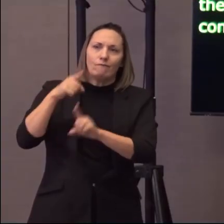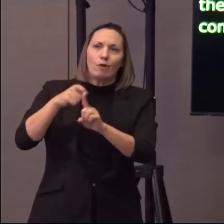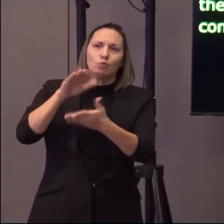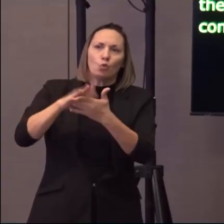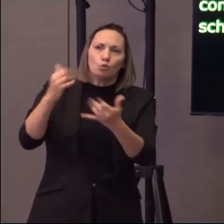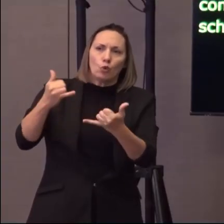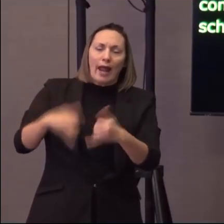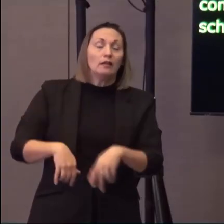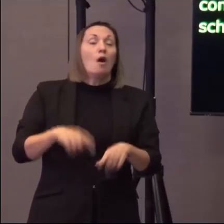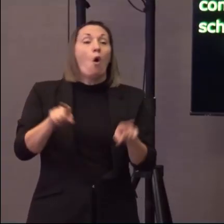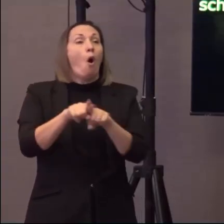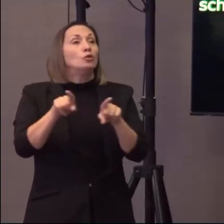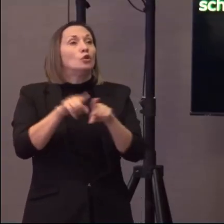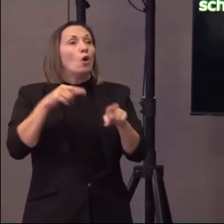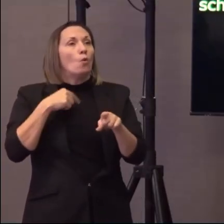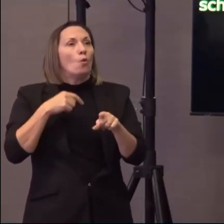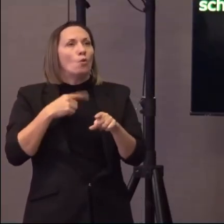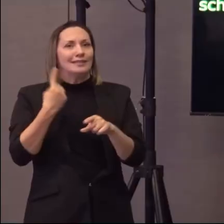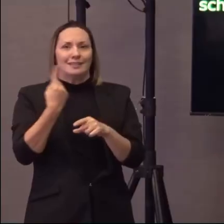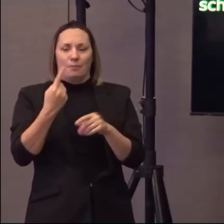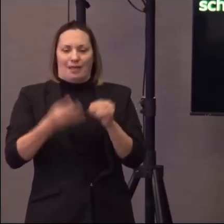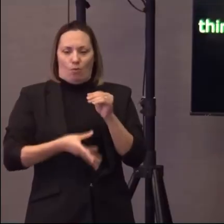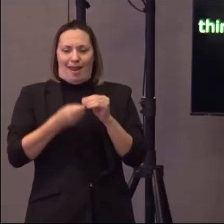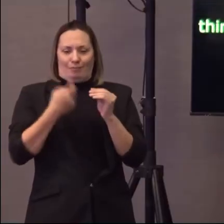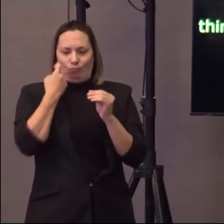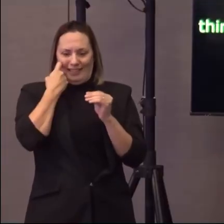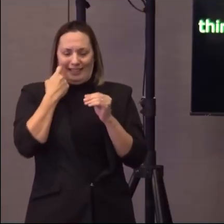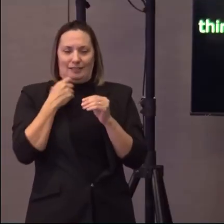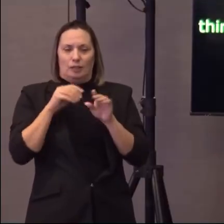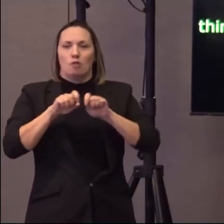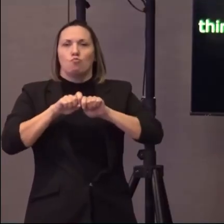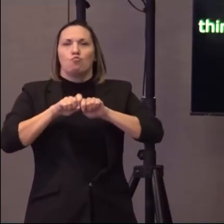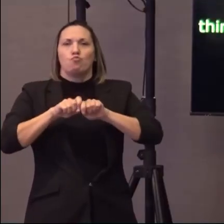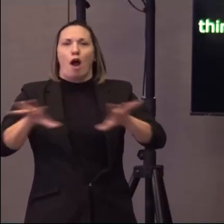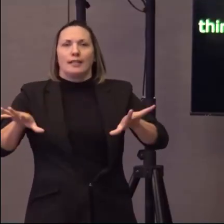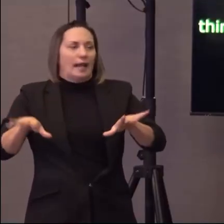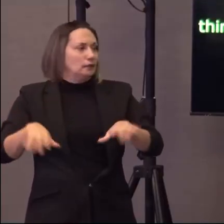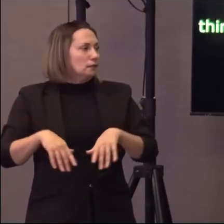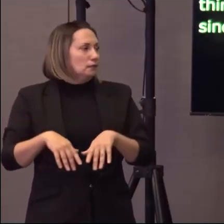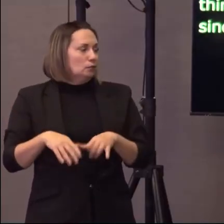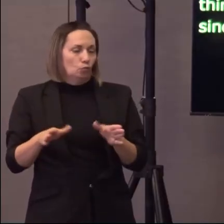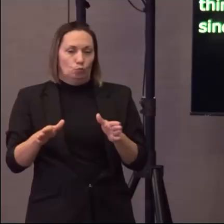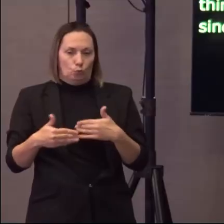that we've added recently since the last time I showed this here is broadcast room.